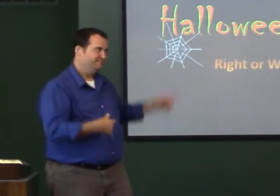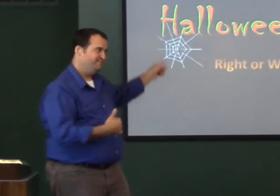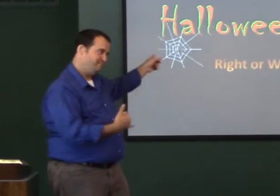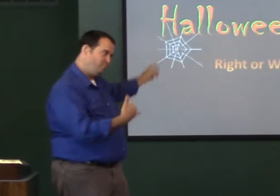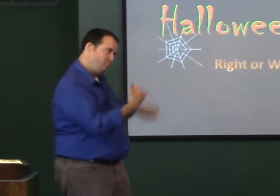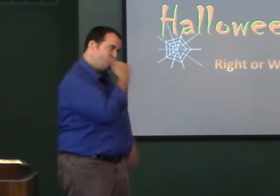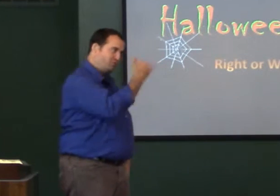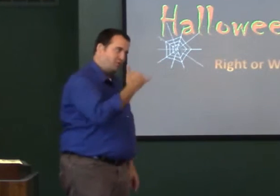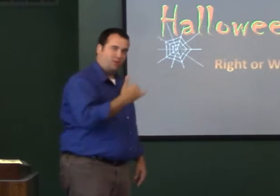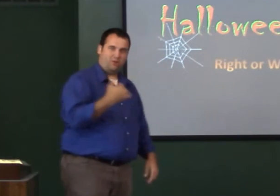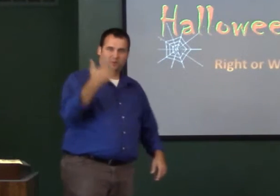that that's wrong.